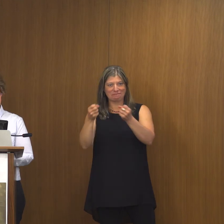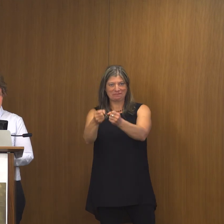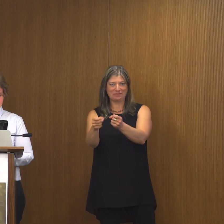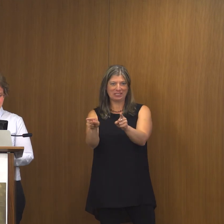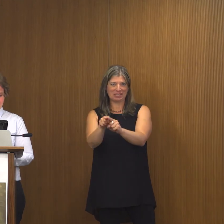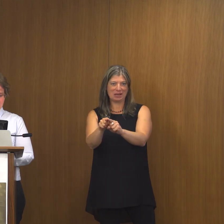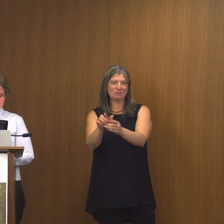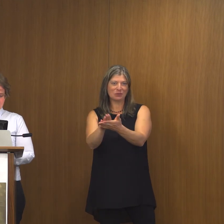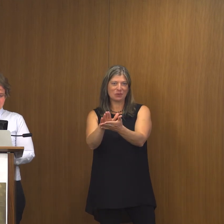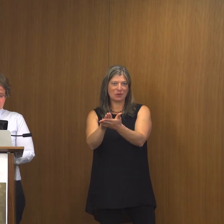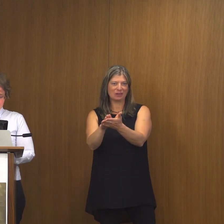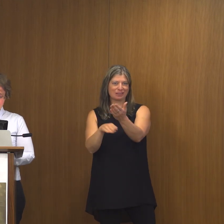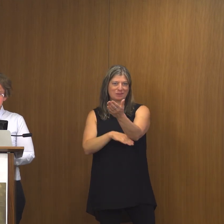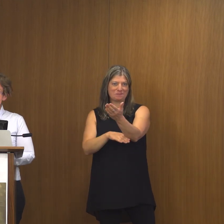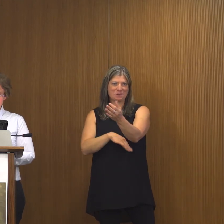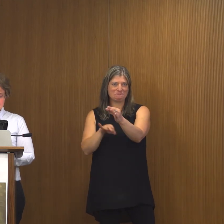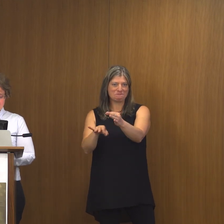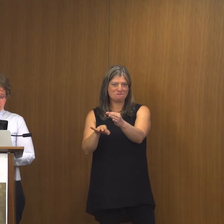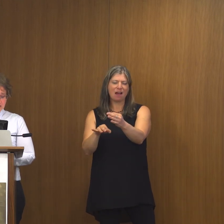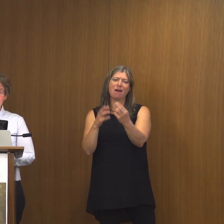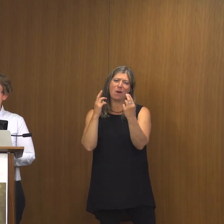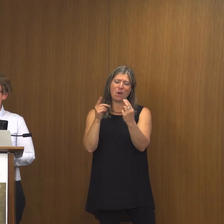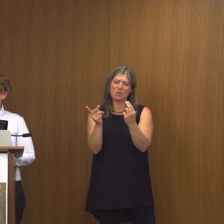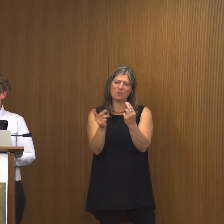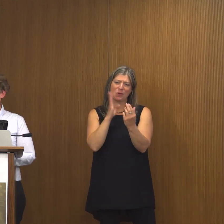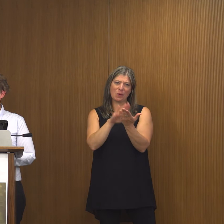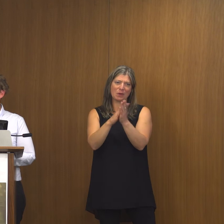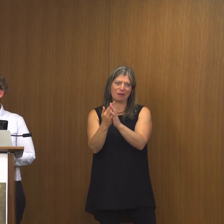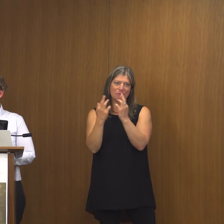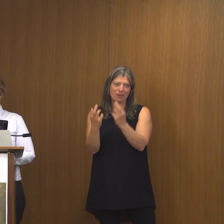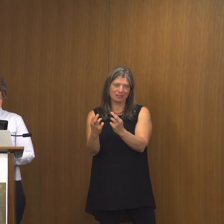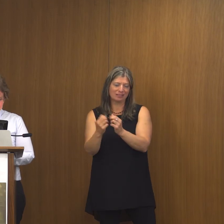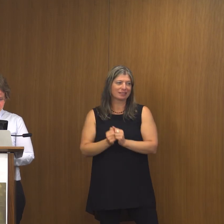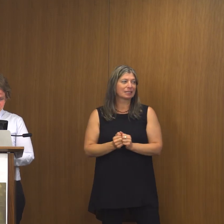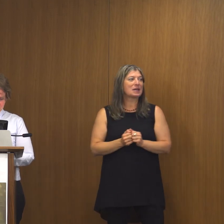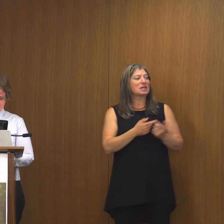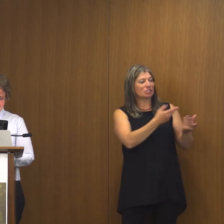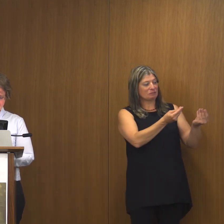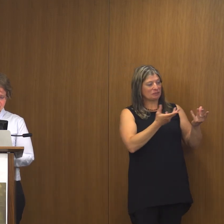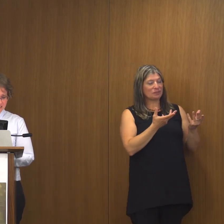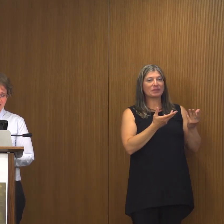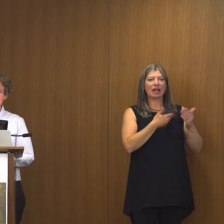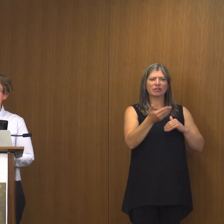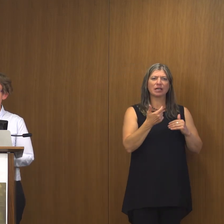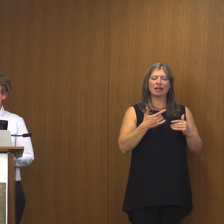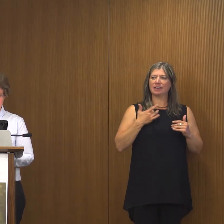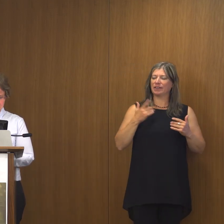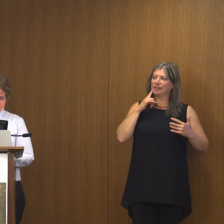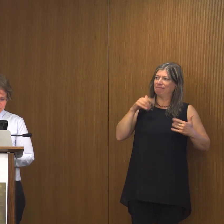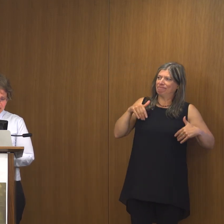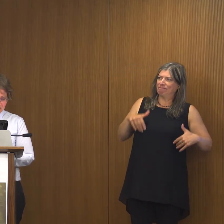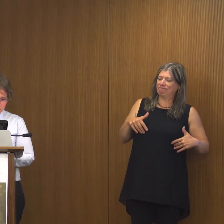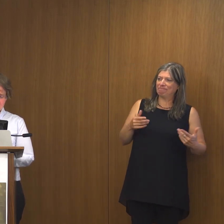their mothers. The day after his placement was finalized, Annie texted me. She said, "I feel a little lost